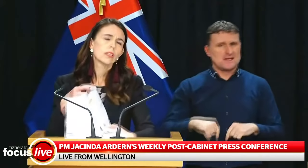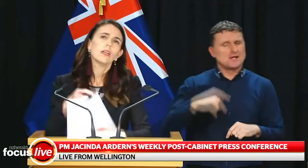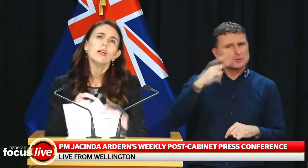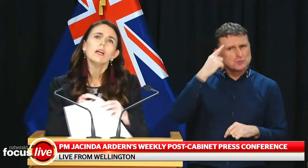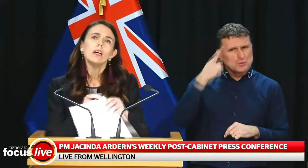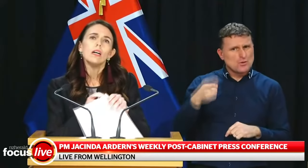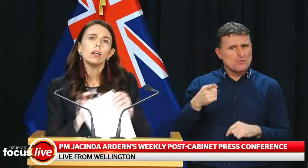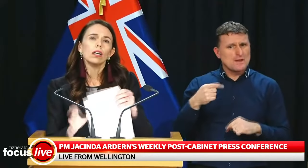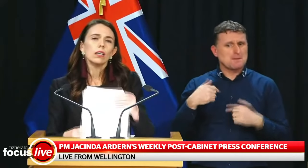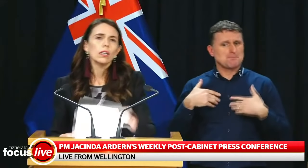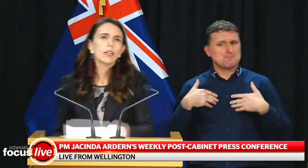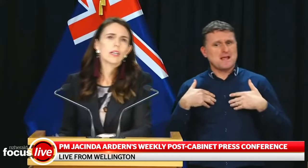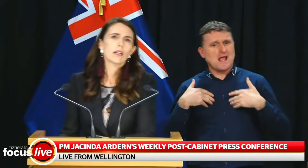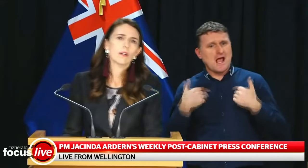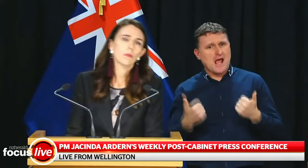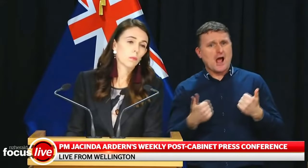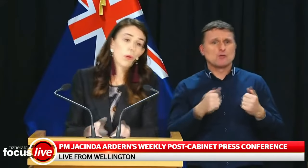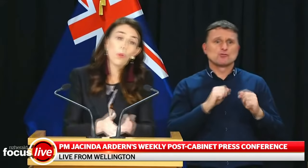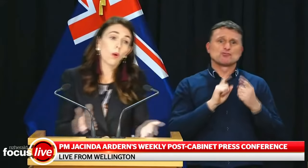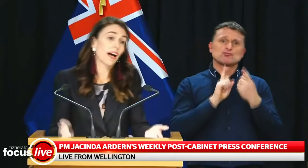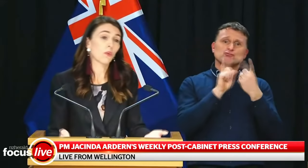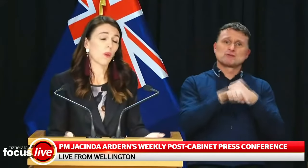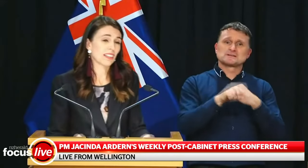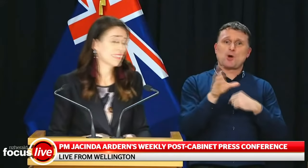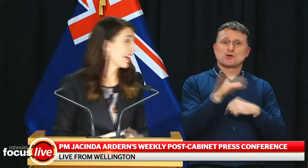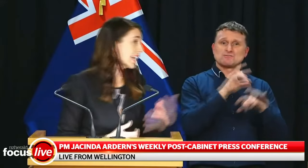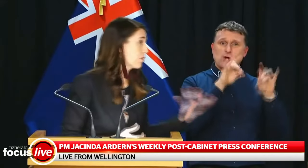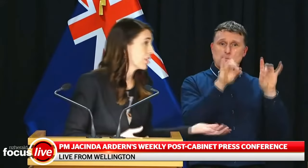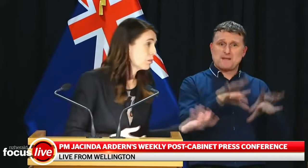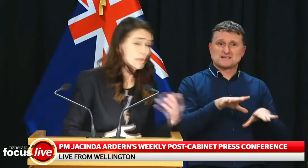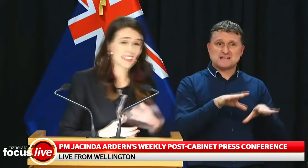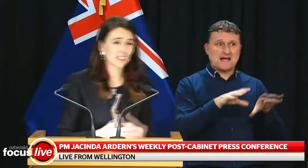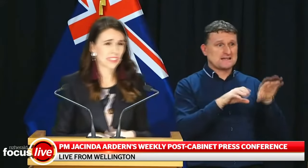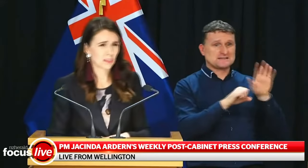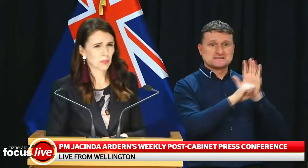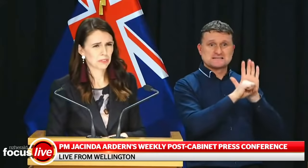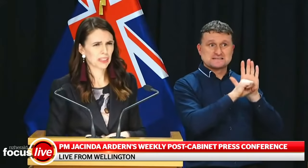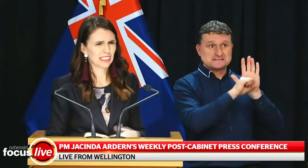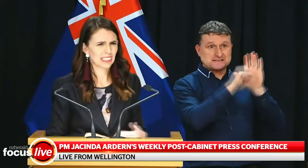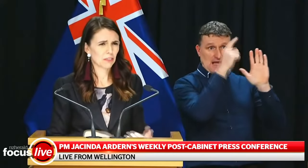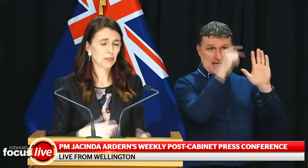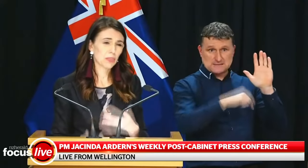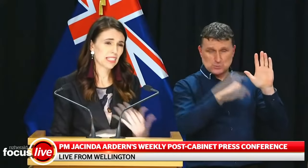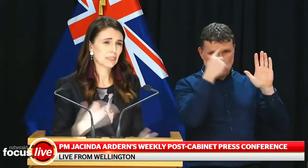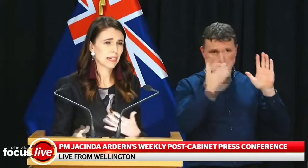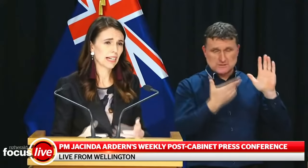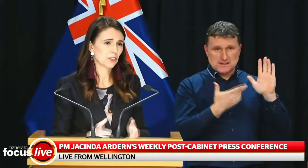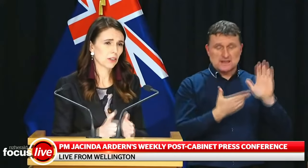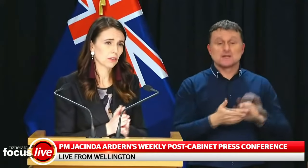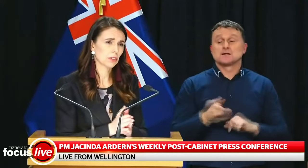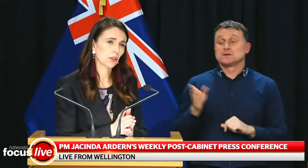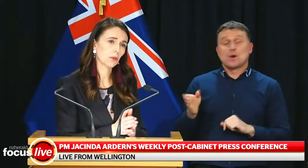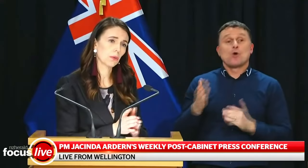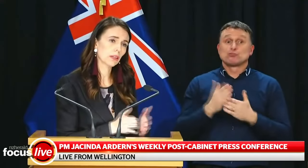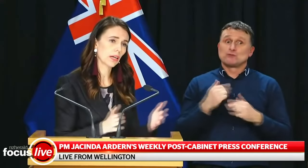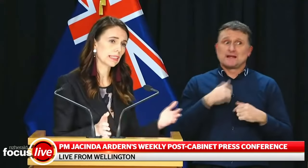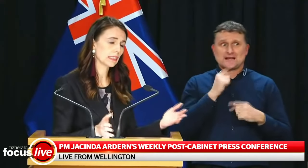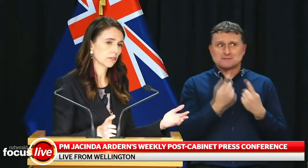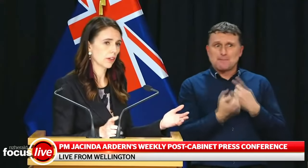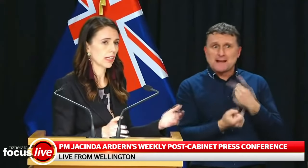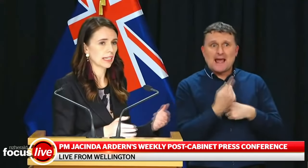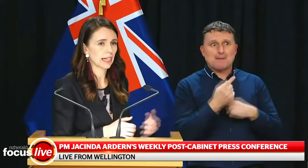health response of some Australian states? Or otherwise, the argument could be made that we didn't move quickly enough. We've always had to be agile, so